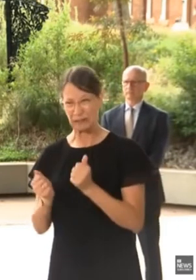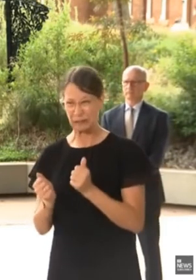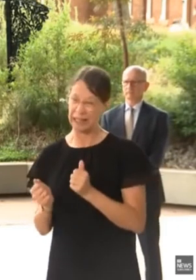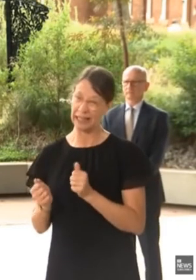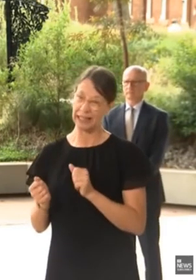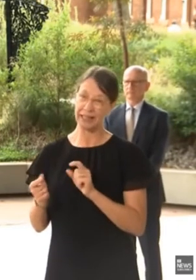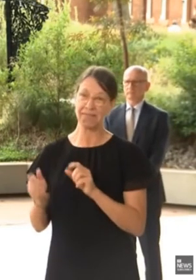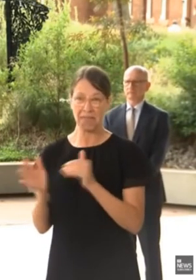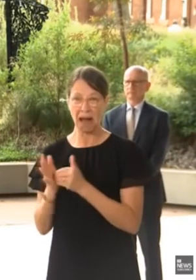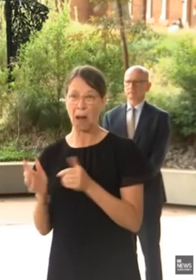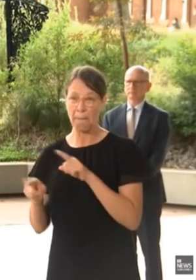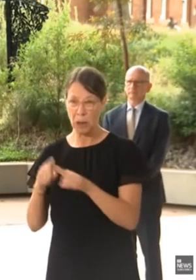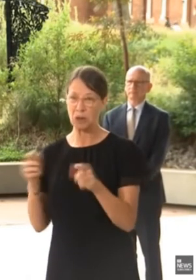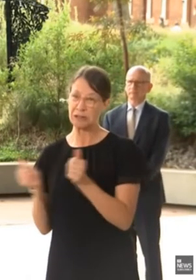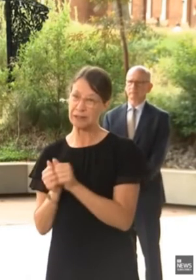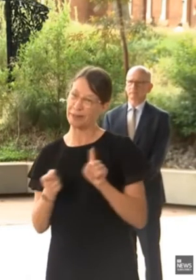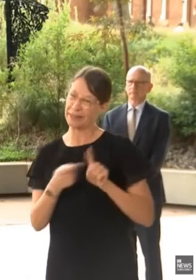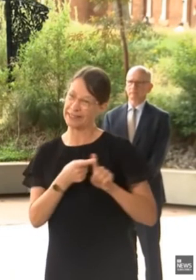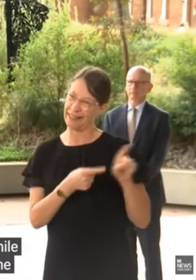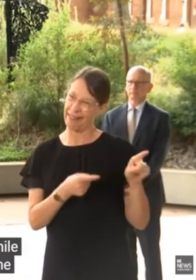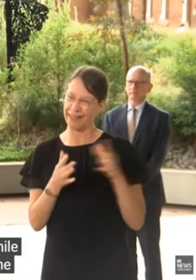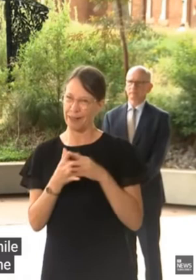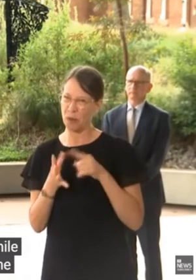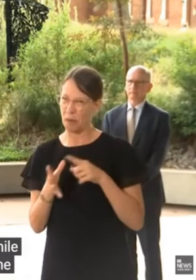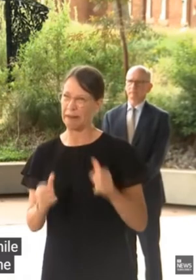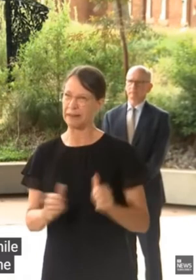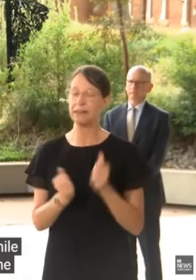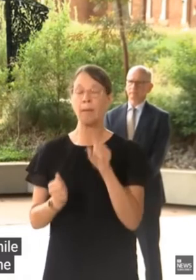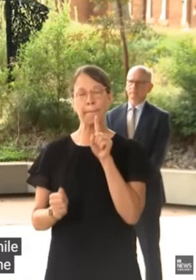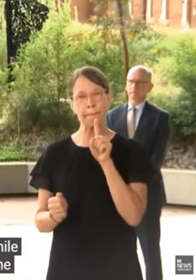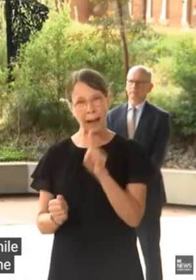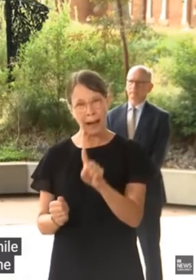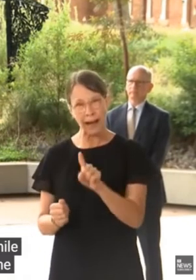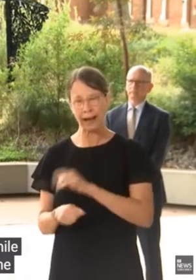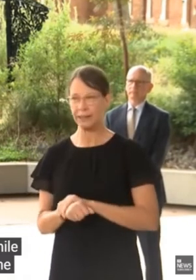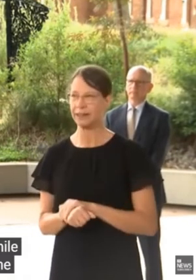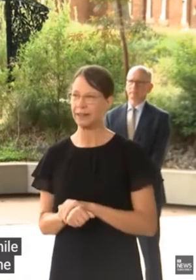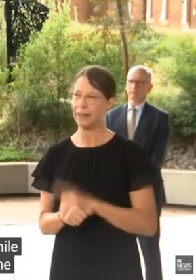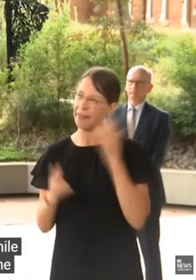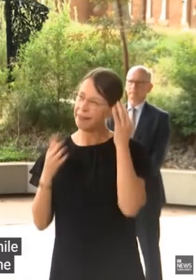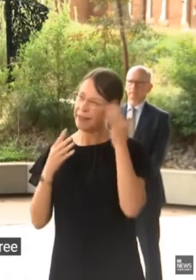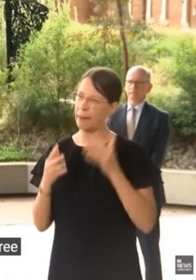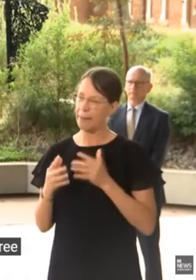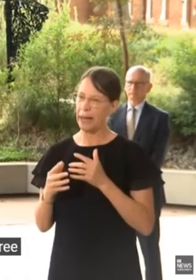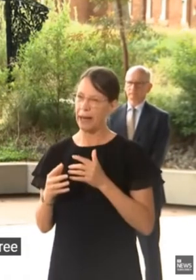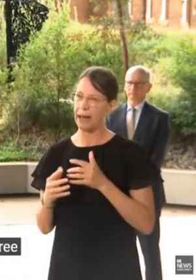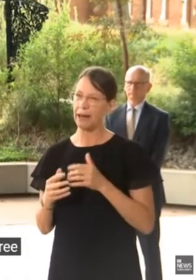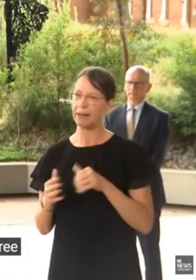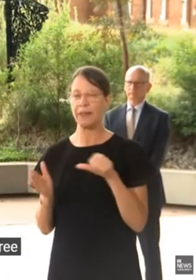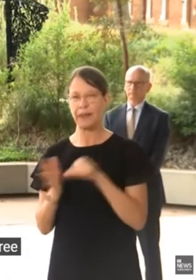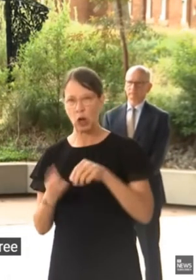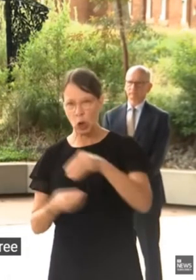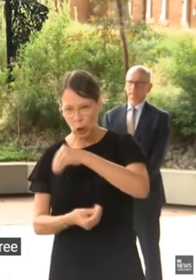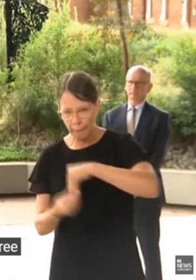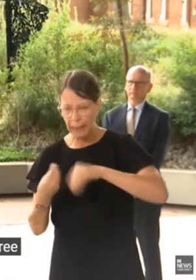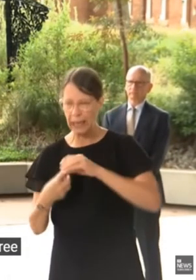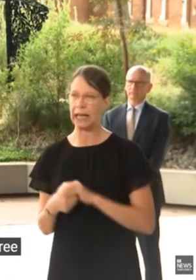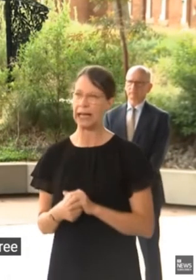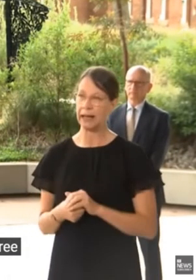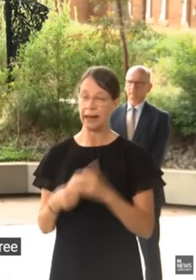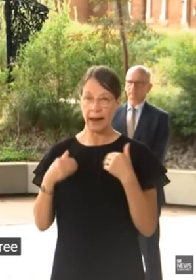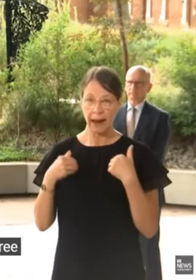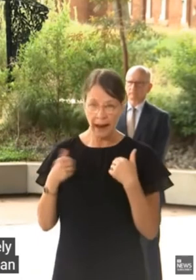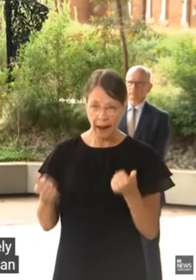Australia, ultimately, from a health perspective and an economic perspective and a social cohesion